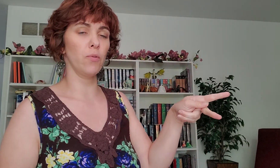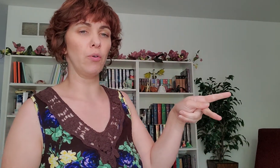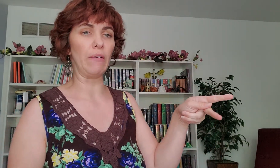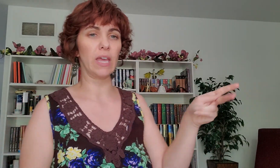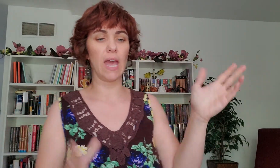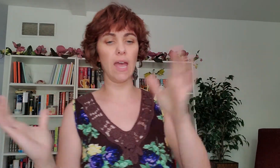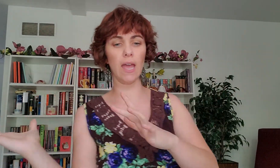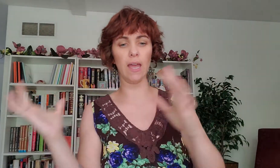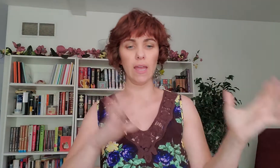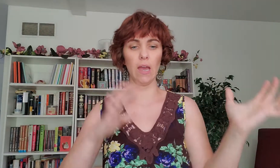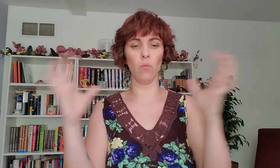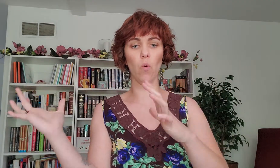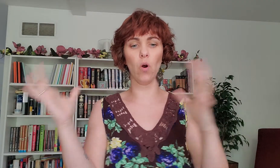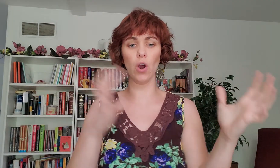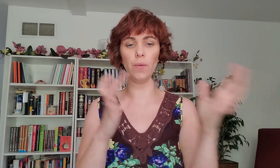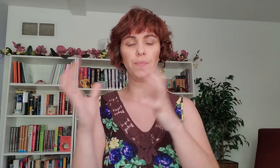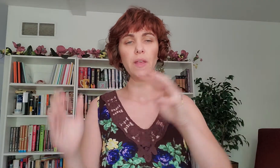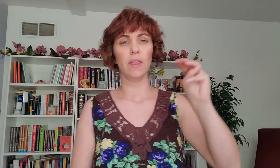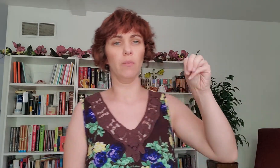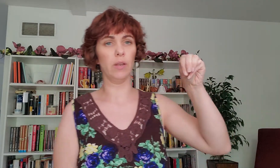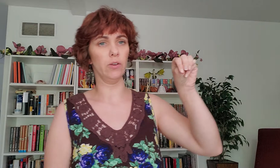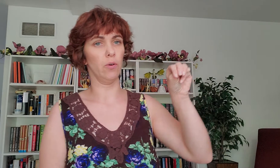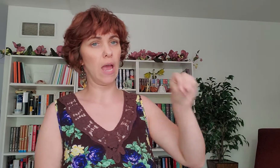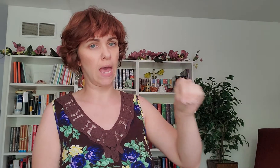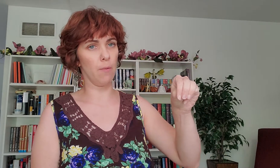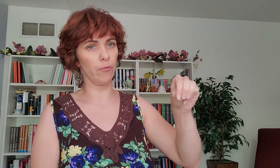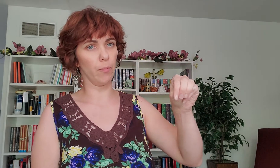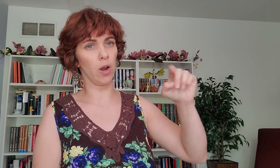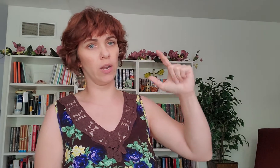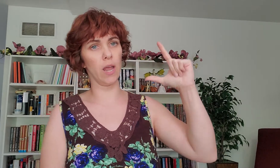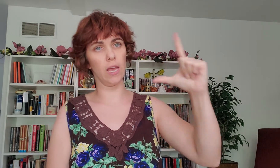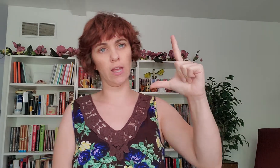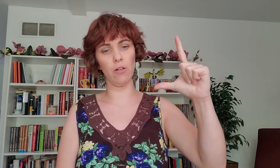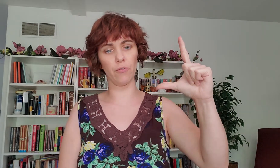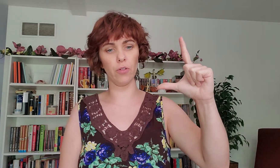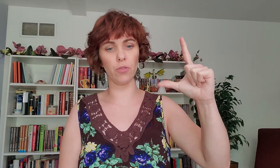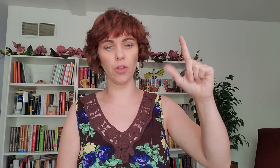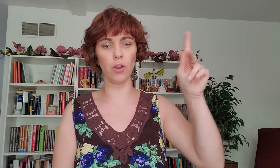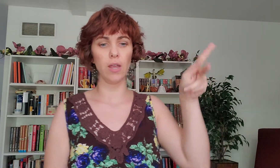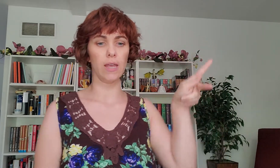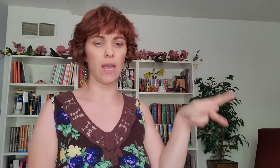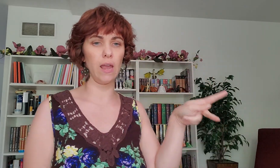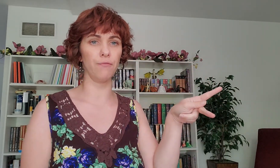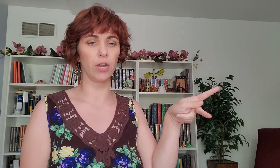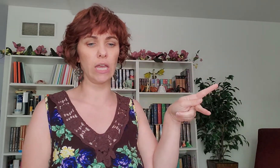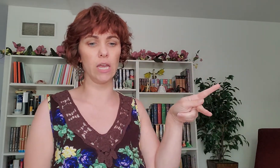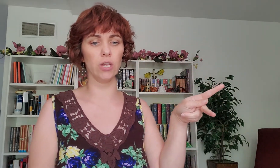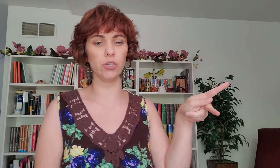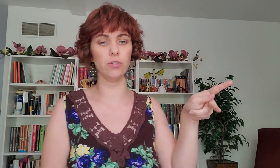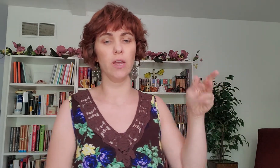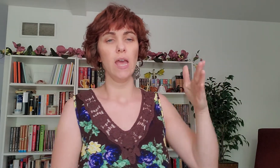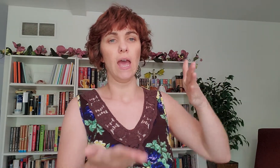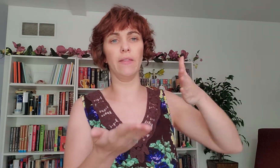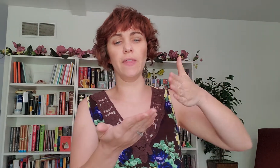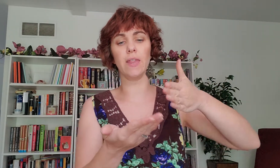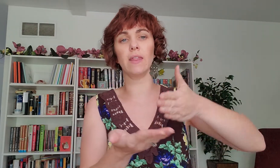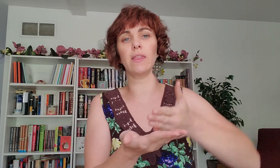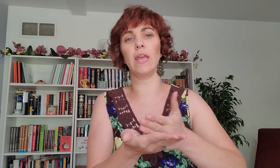we have a K and war. And we do M for Martin, L for Luther, K for King Jr. And then this is the